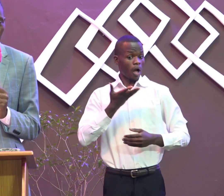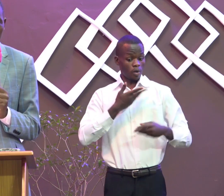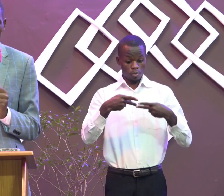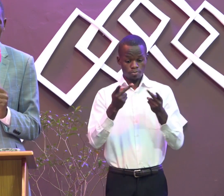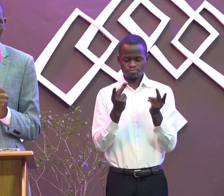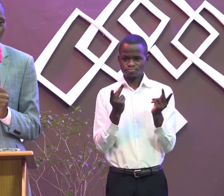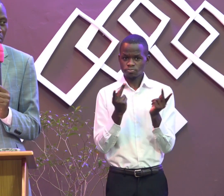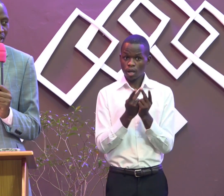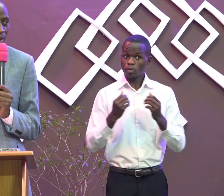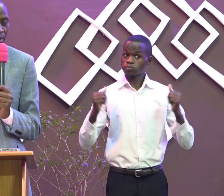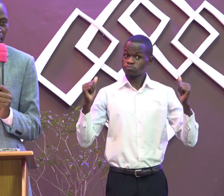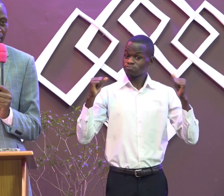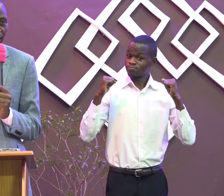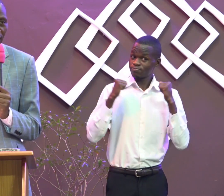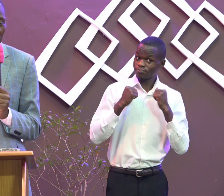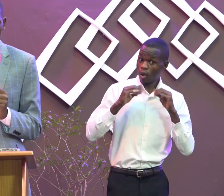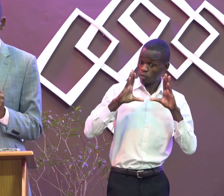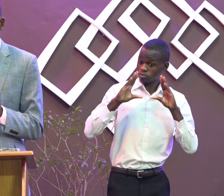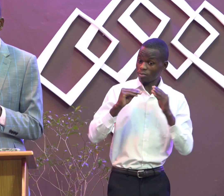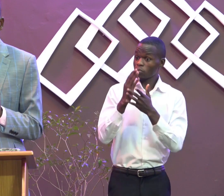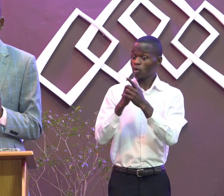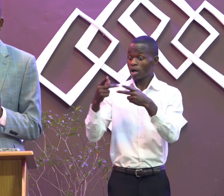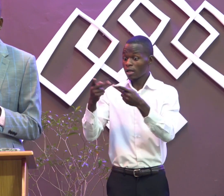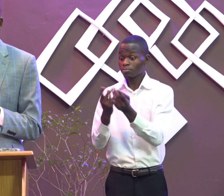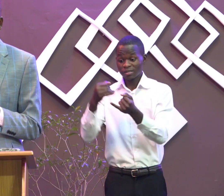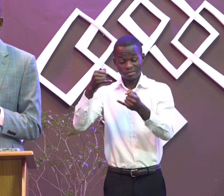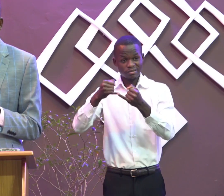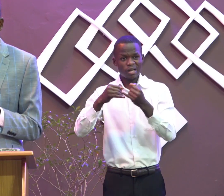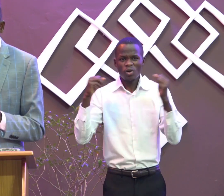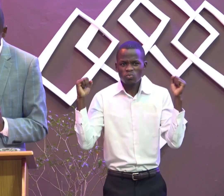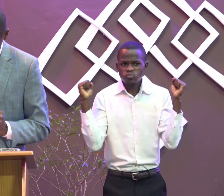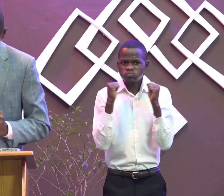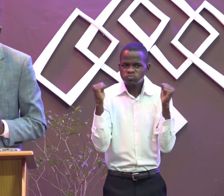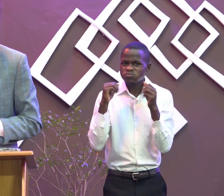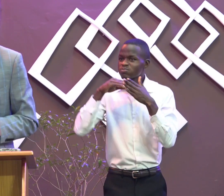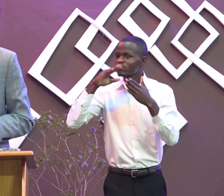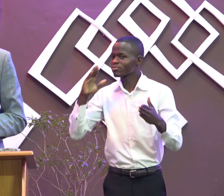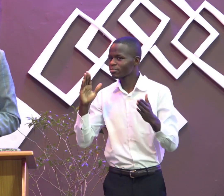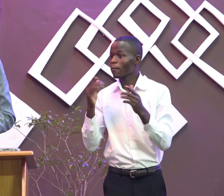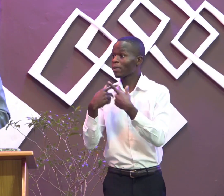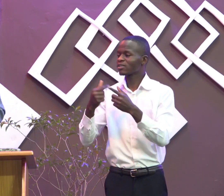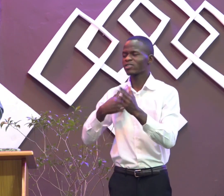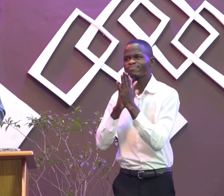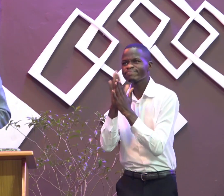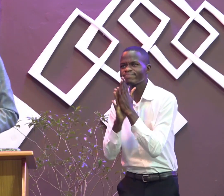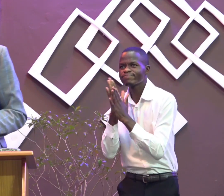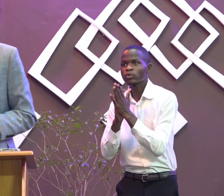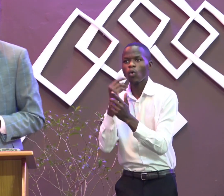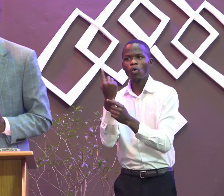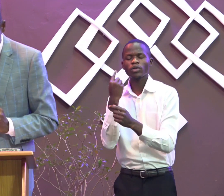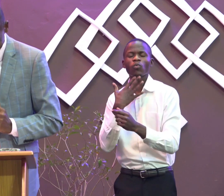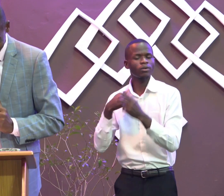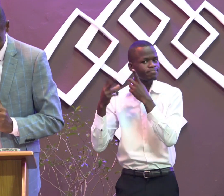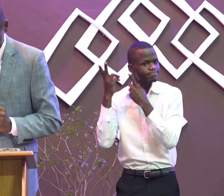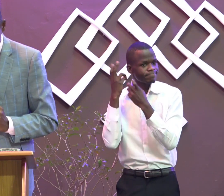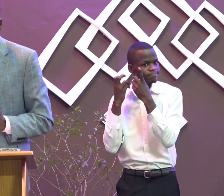Kabala nyogoga ekyokwebika nabo tebakiina. Ah, zenjagala kuwulira bishop wange. I had no place of residence there,